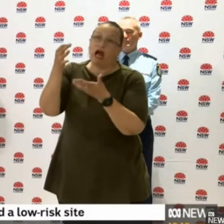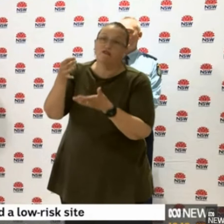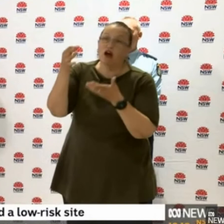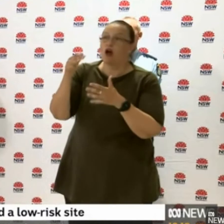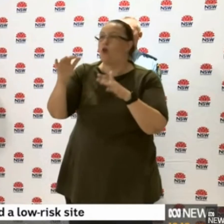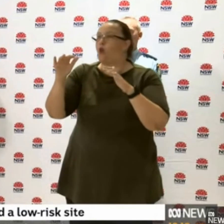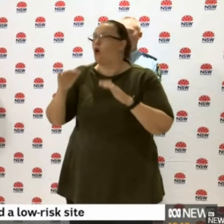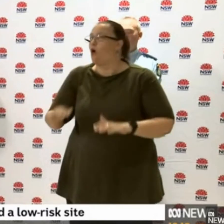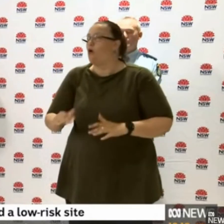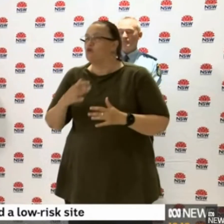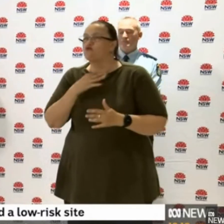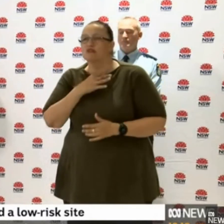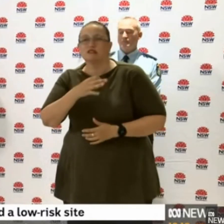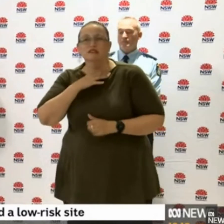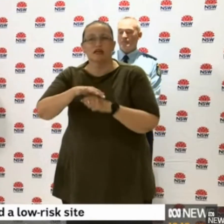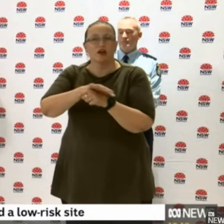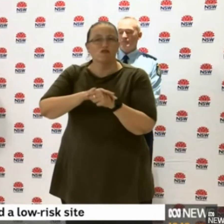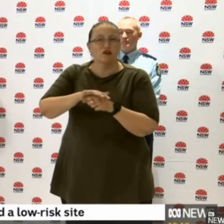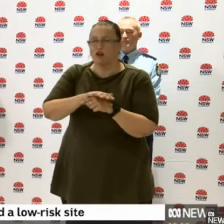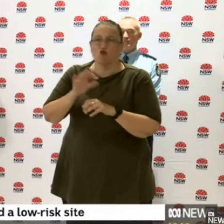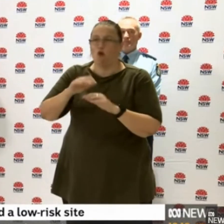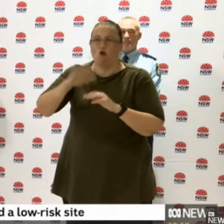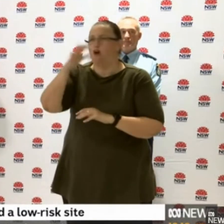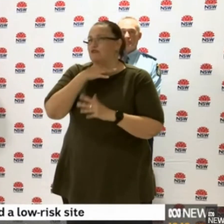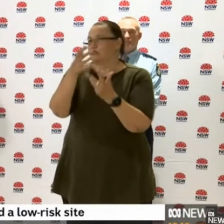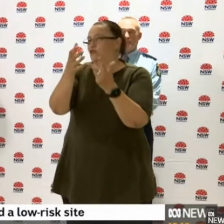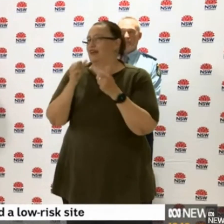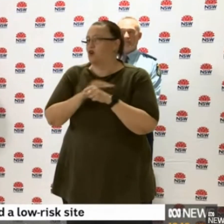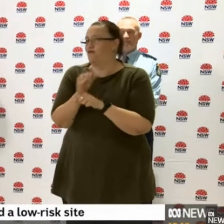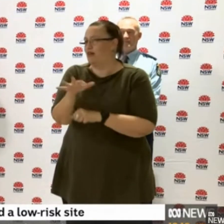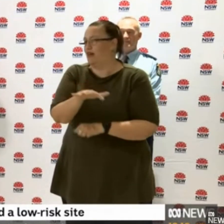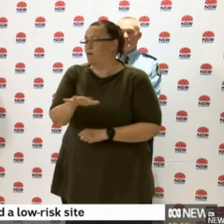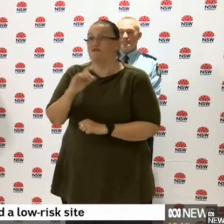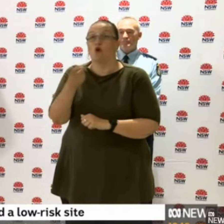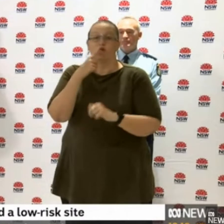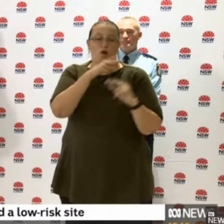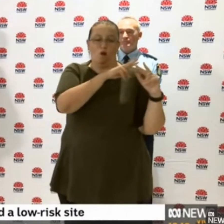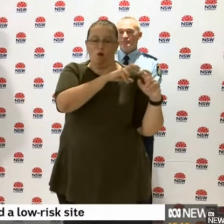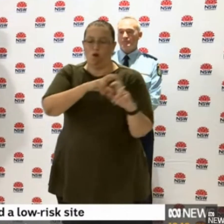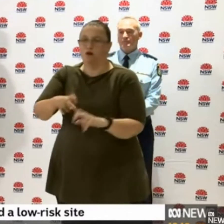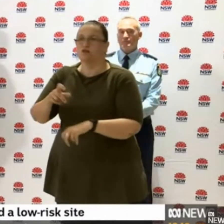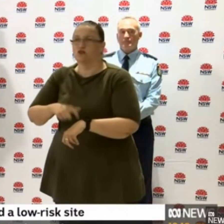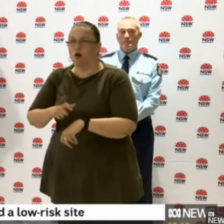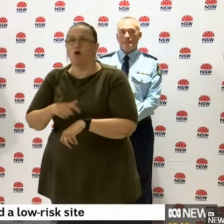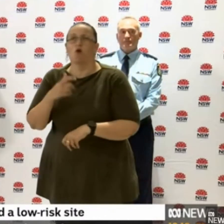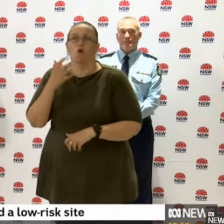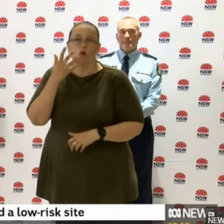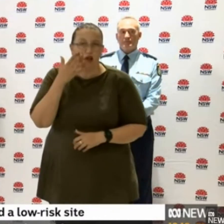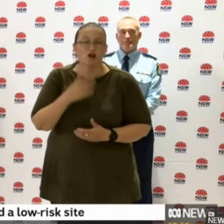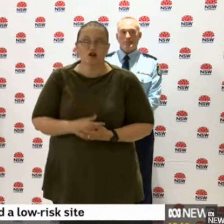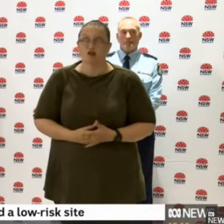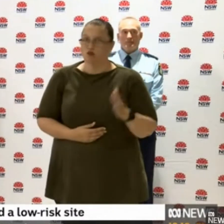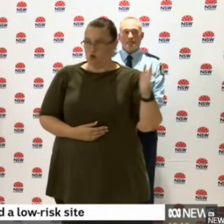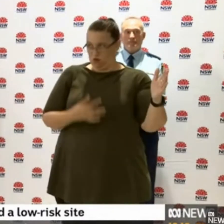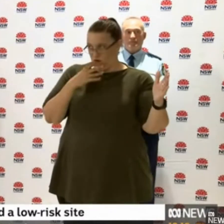again low assessed risk venues that we will put up, but again we're just doing that work to confirm the times and dates. So as well as working